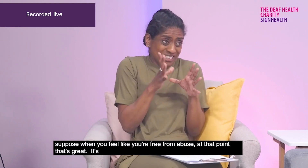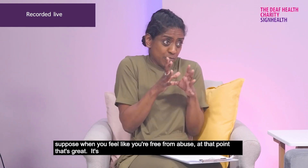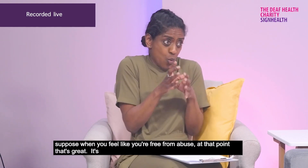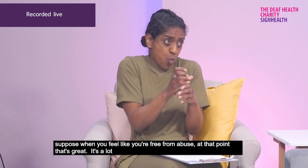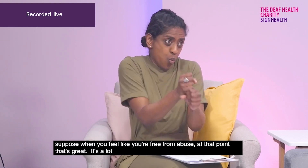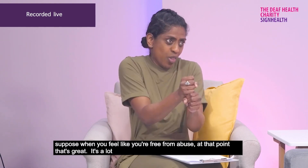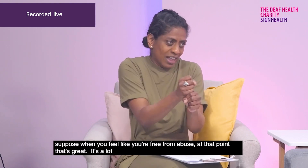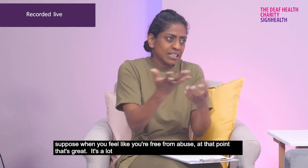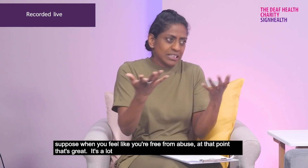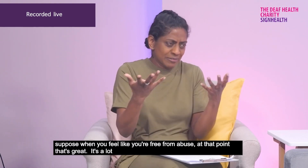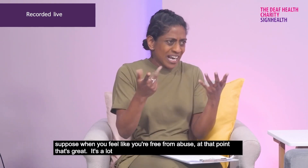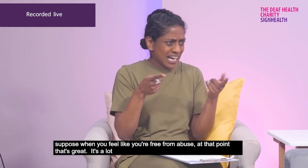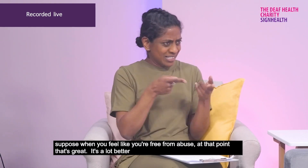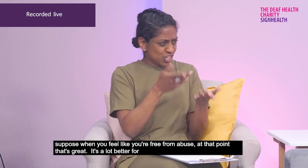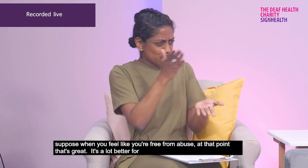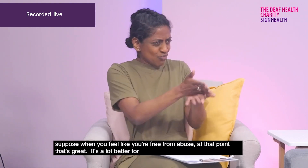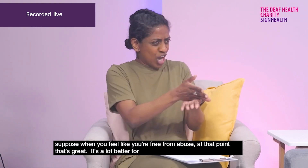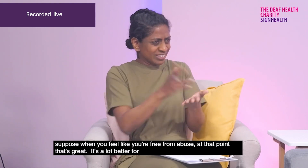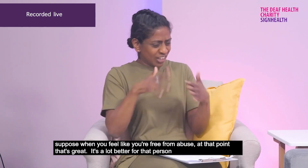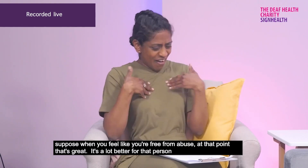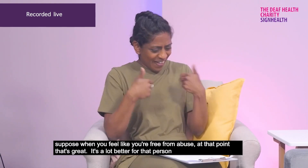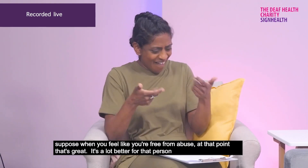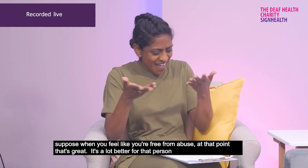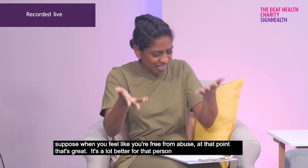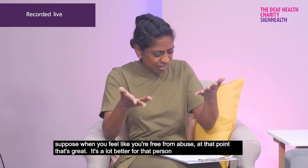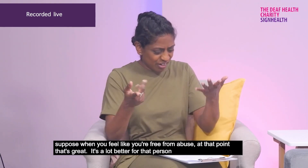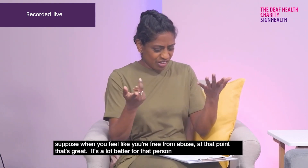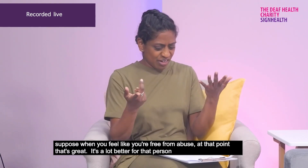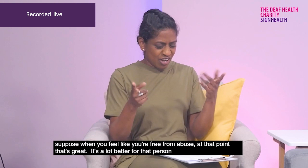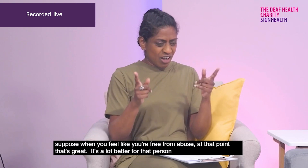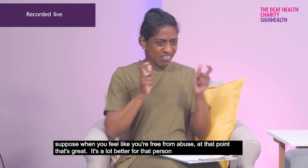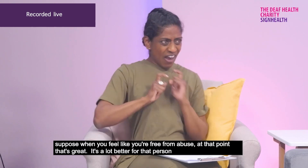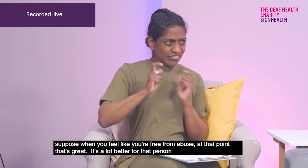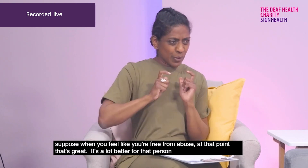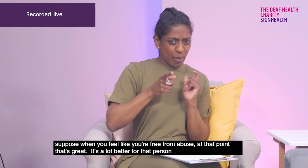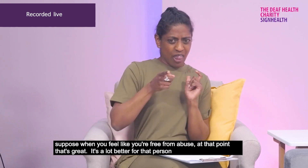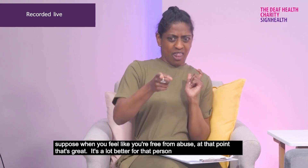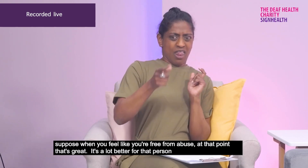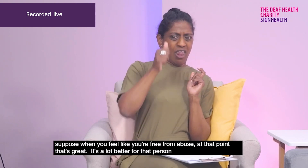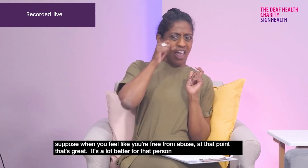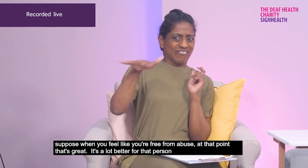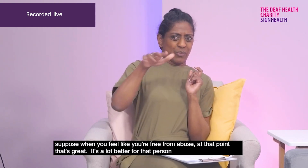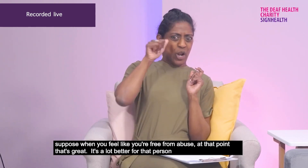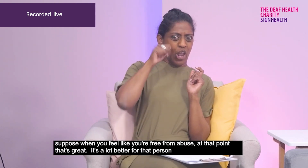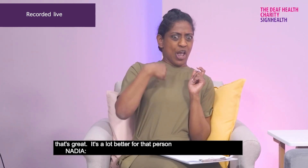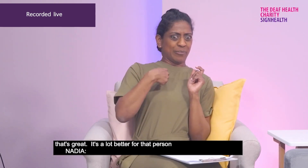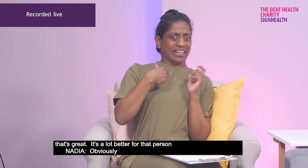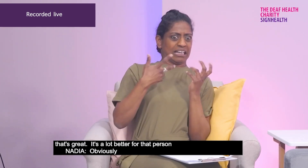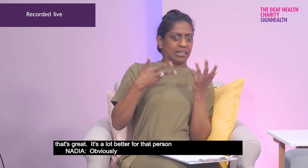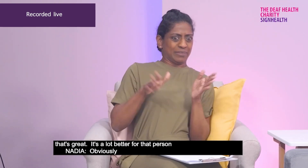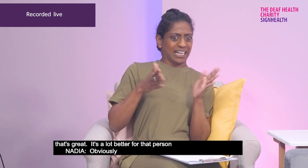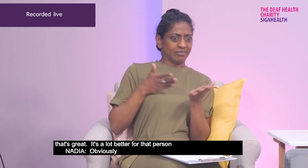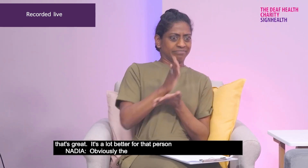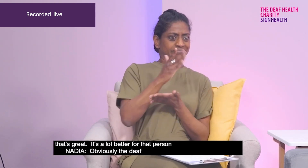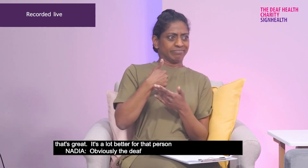it's a lot better for that person. Oh, that's really interesting. So obviously we all know the deaf community is really